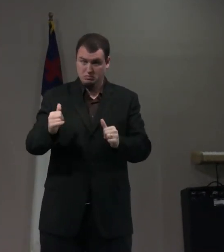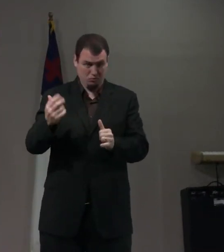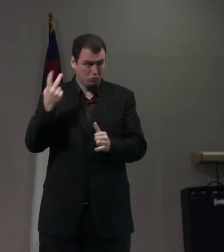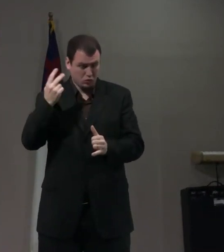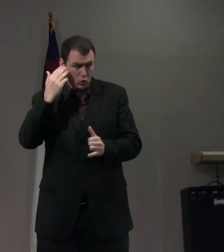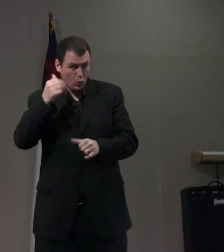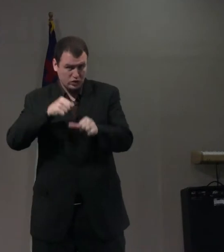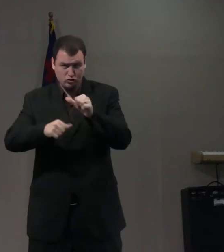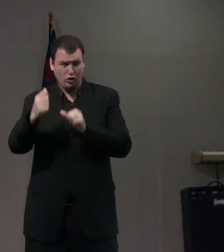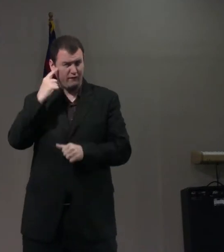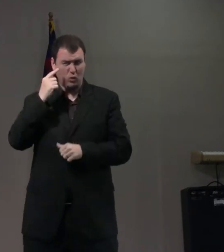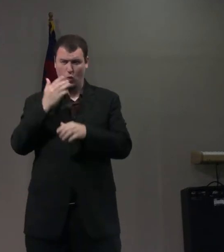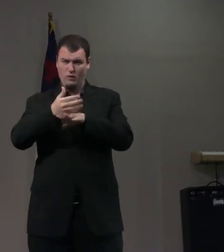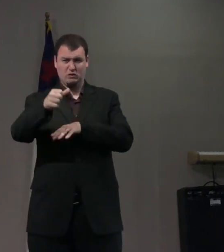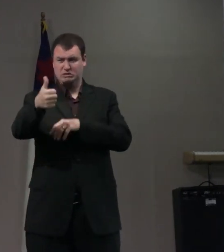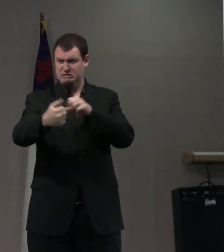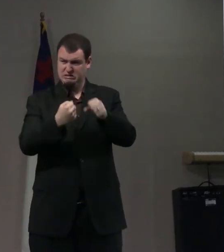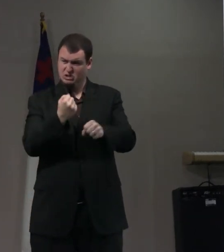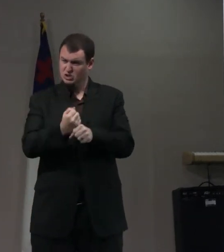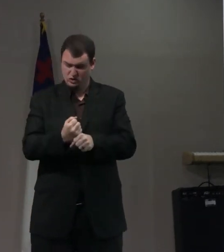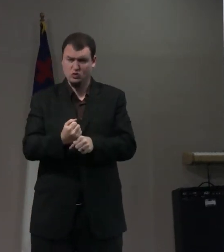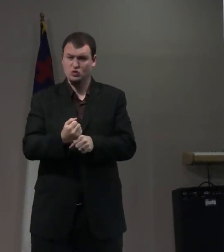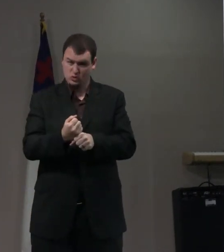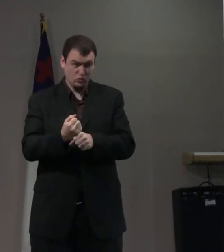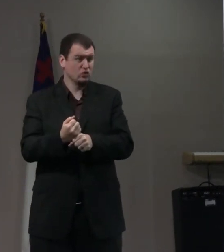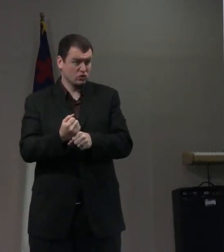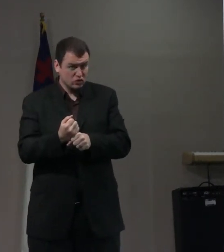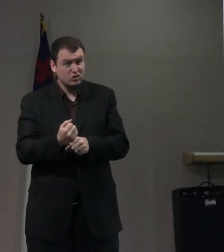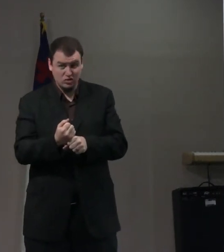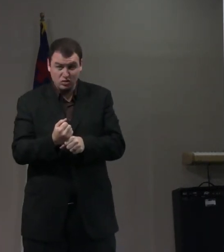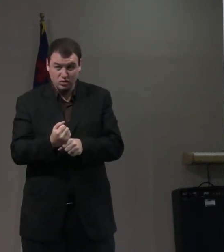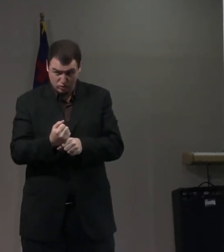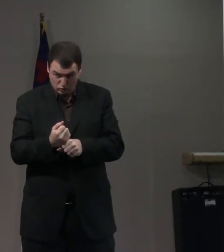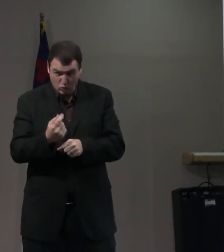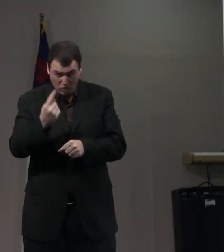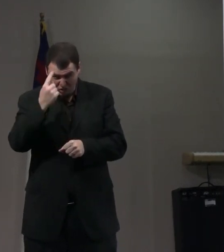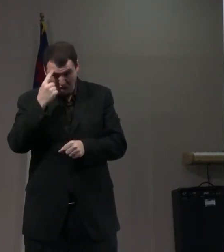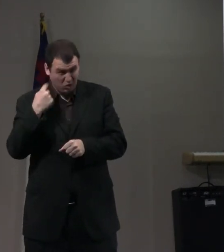But anyway, still, we've known each other for 10 years.